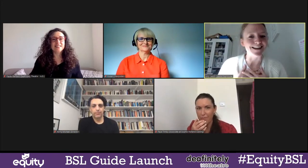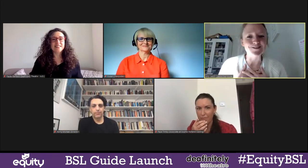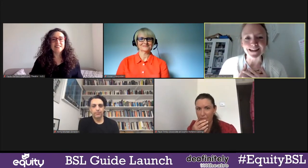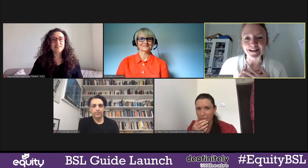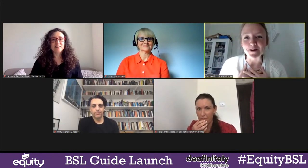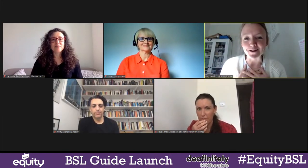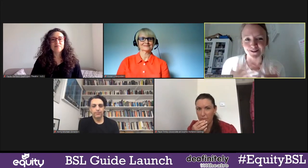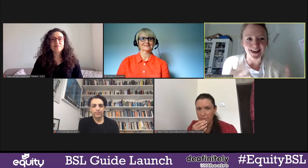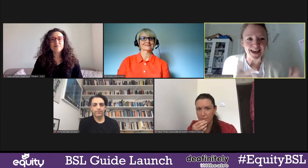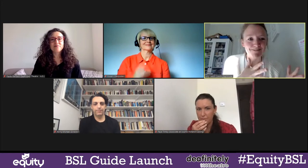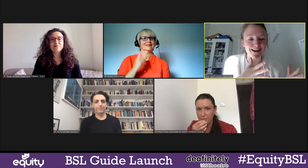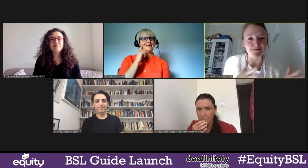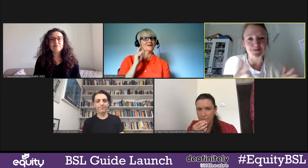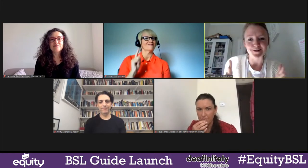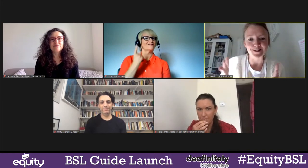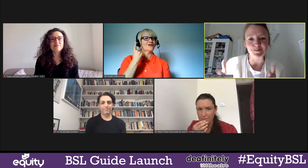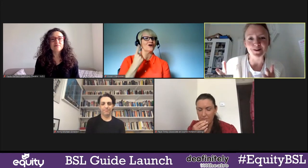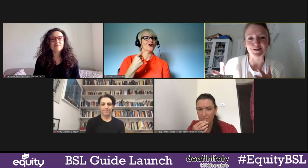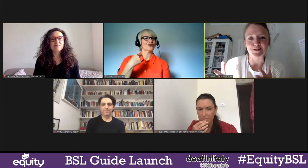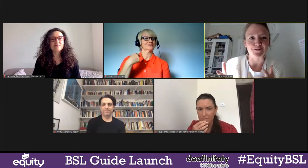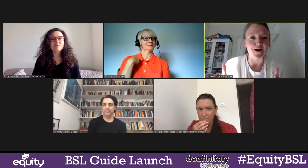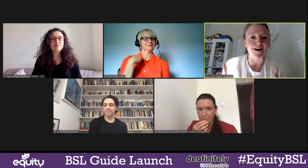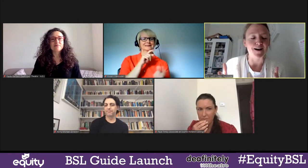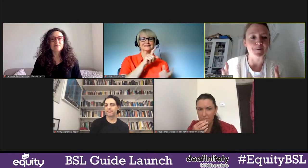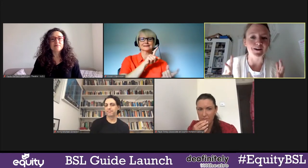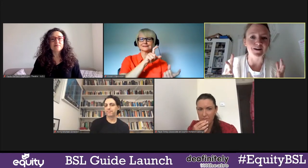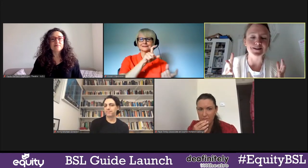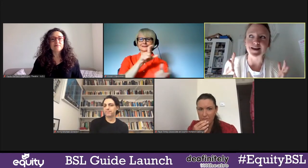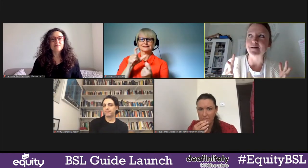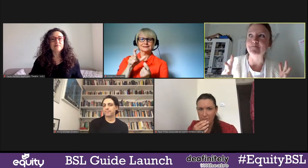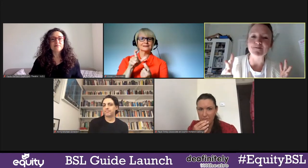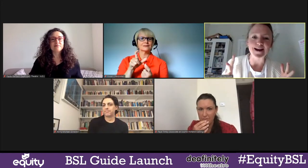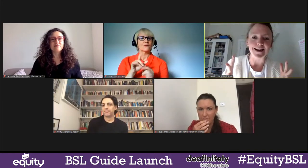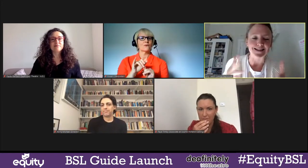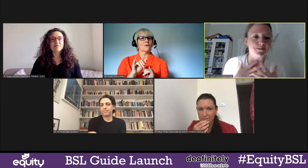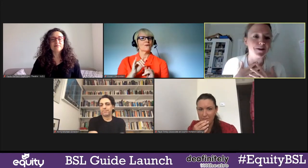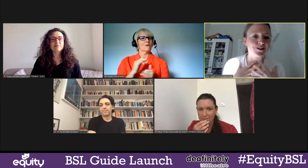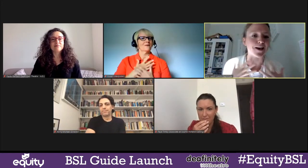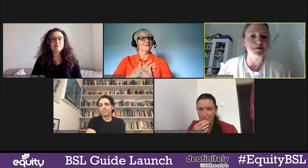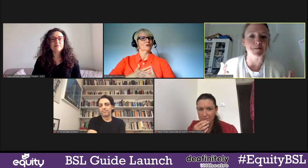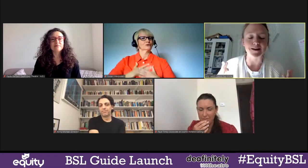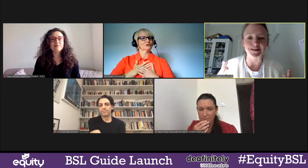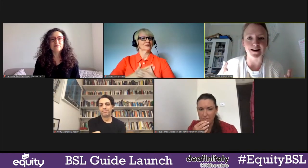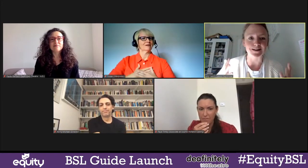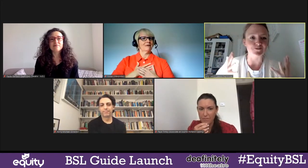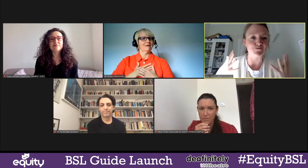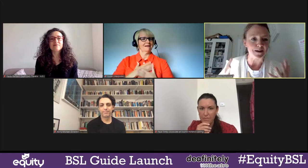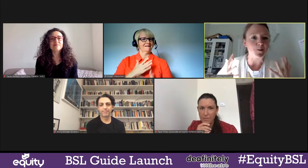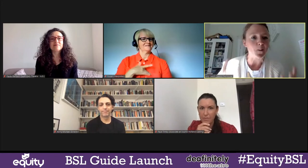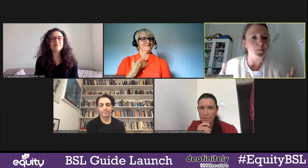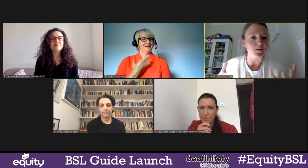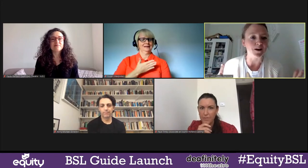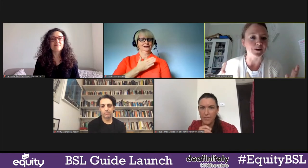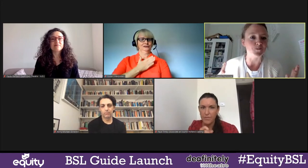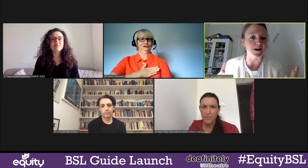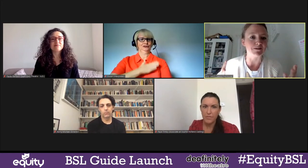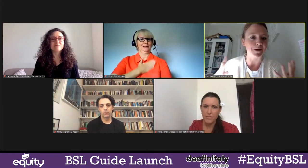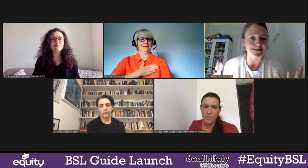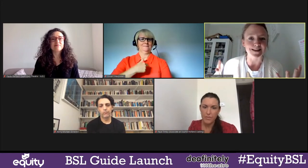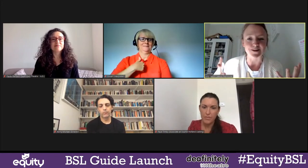really emotional hearing everybody who's spoken so far, because really, to my shame, I only started really properly working with BSL users